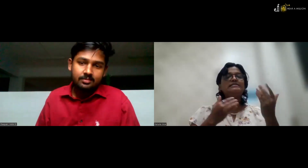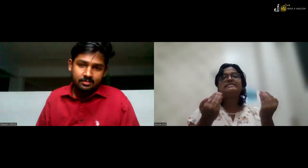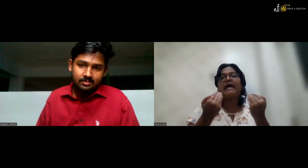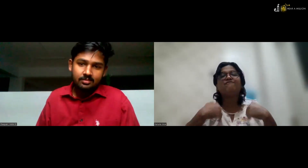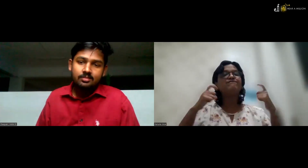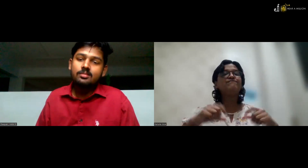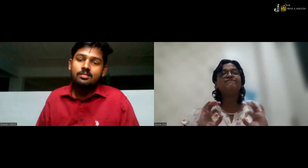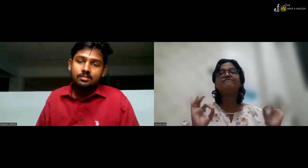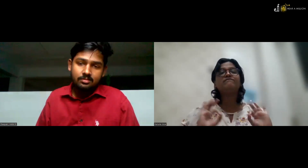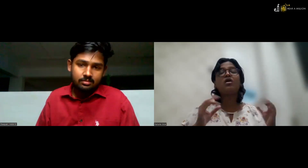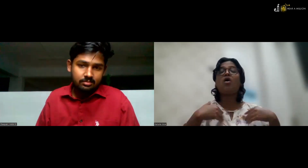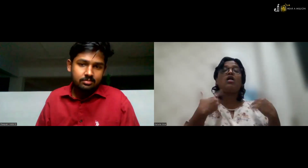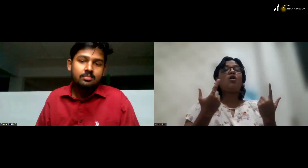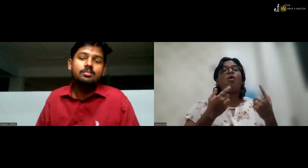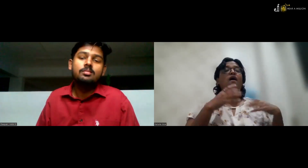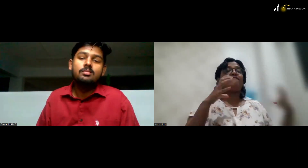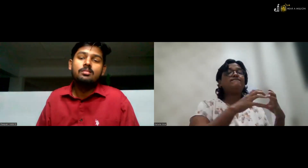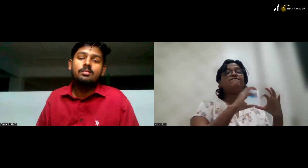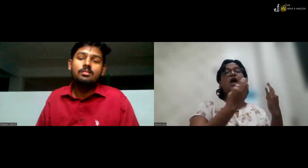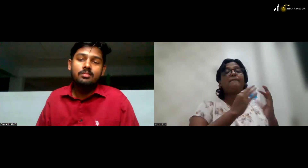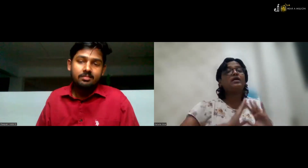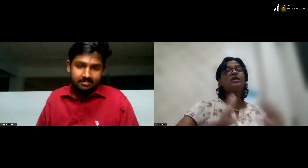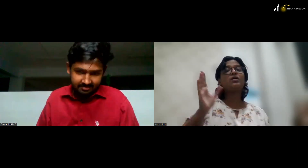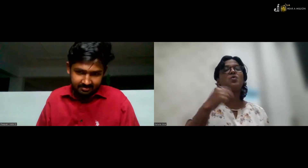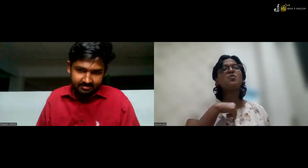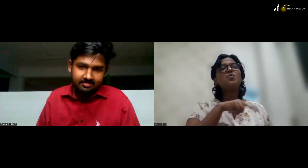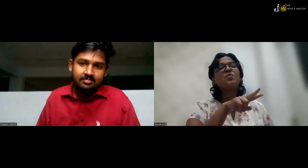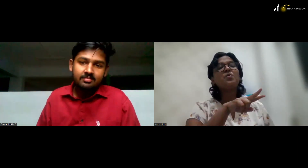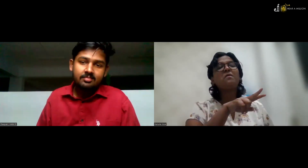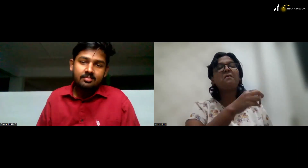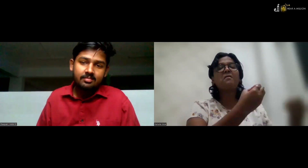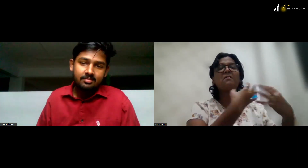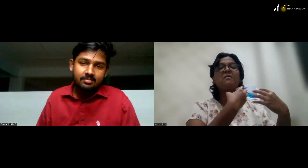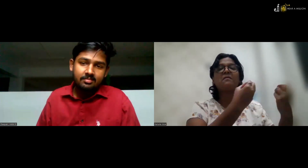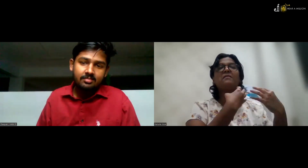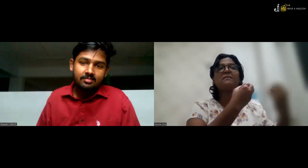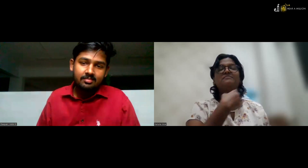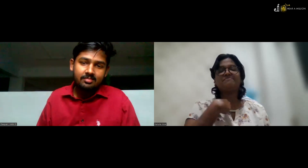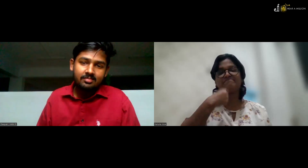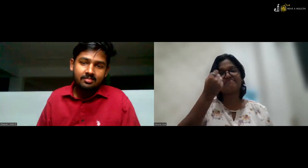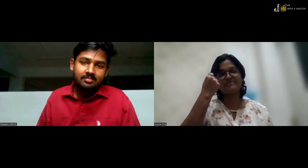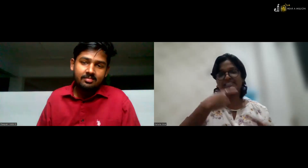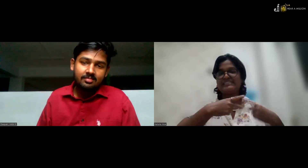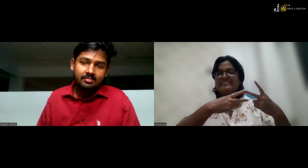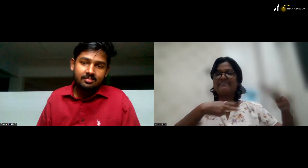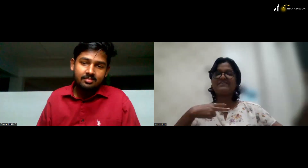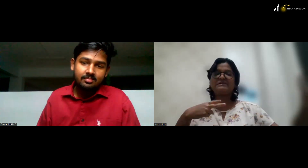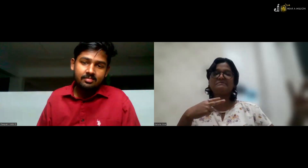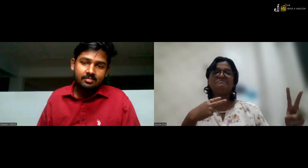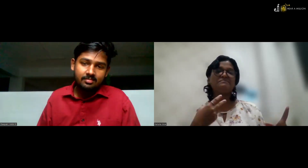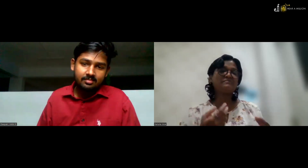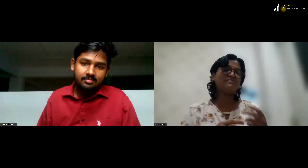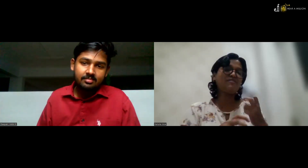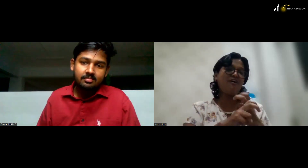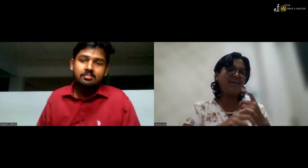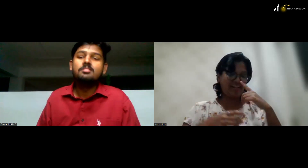wearing any revealing clothes and all, so they don't feel safe, and that's why they want to go along with their family members only.